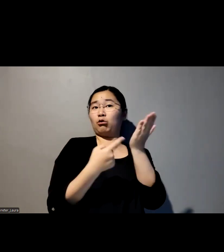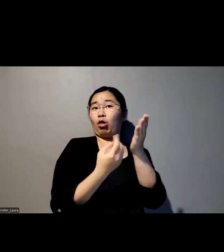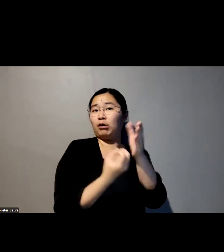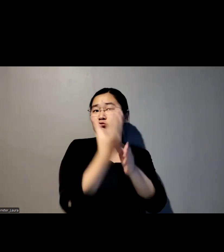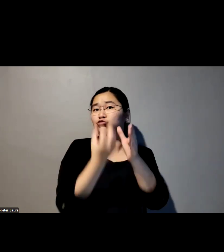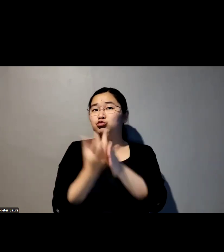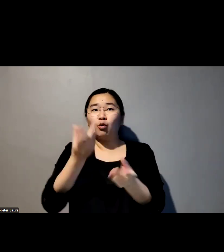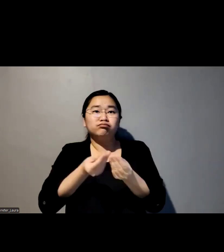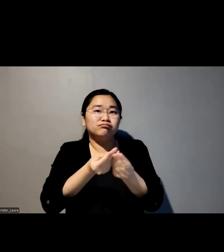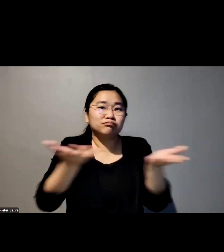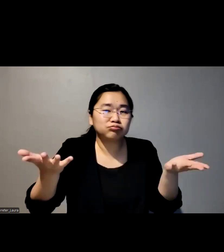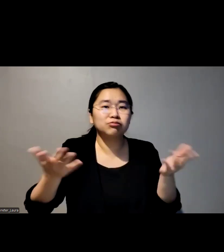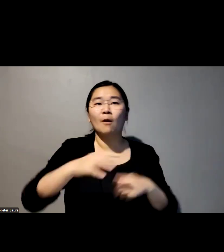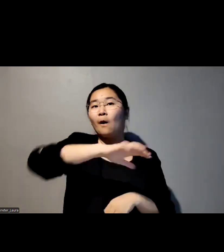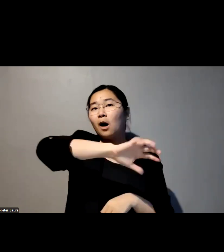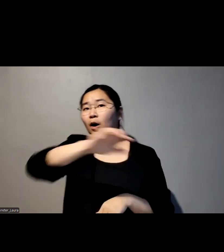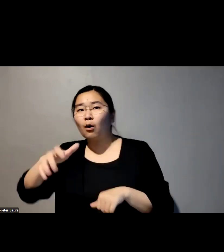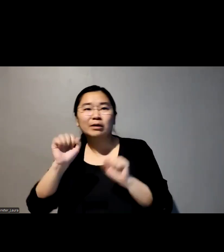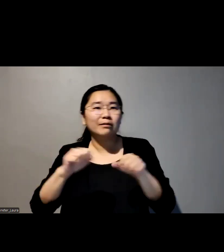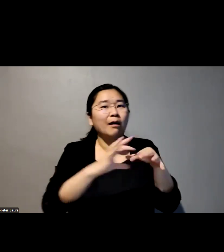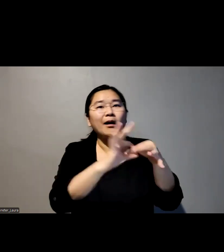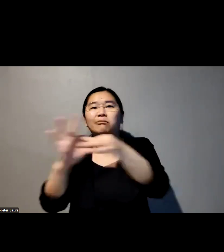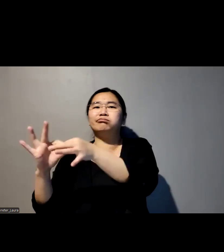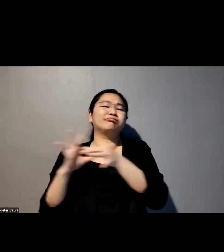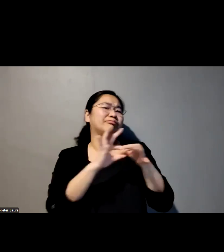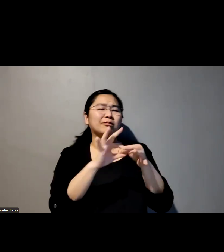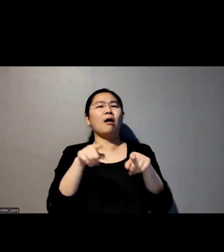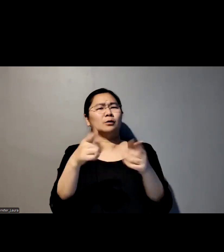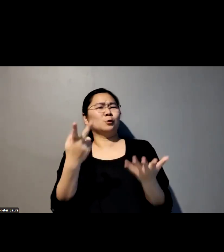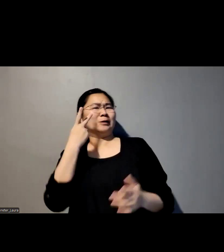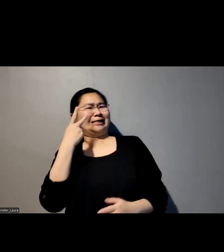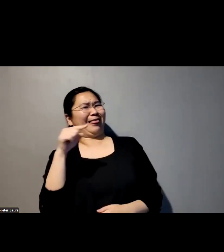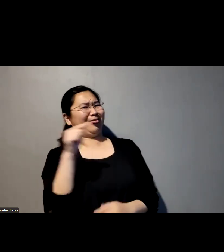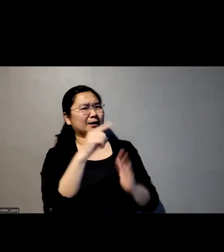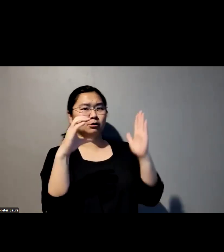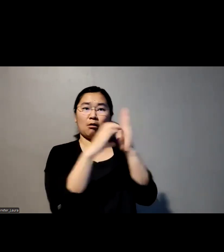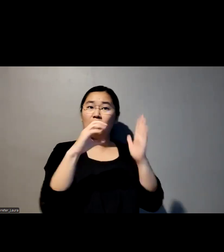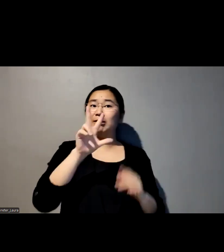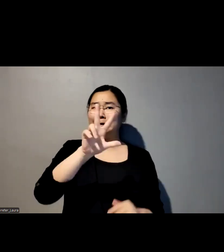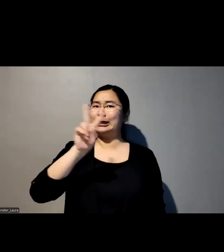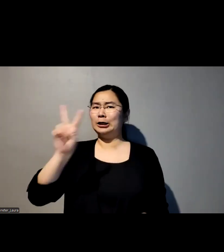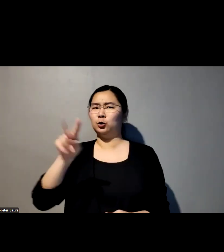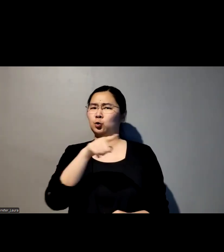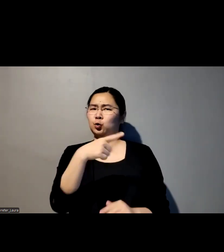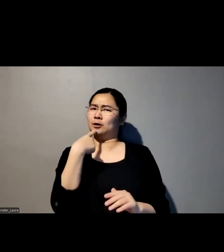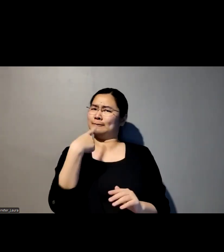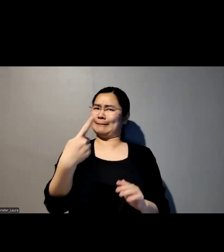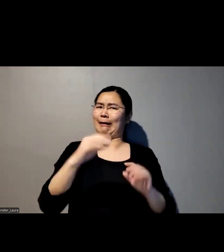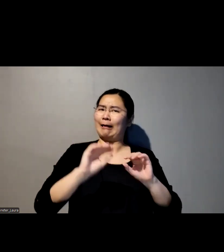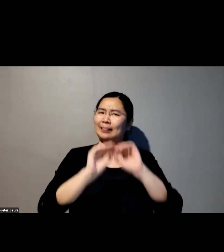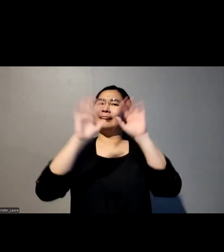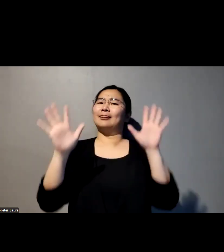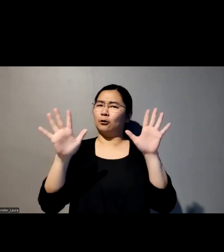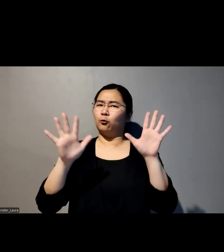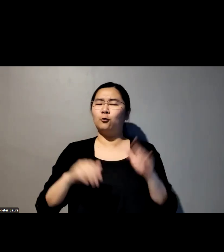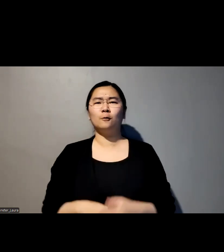deinstitutionalization. So without any further delays, I am going to invite our first speaker. Our first speaker